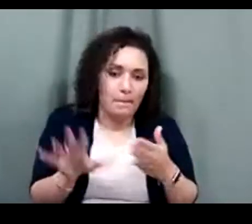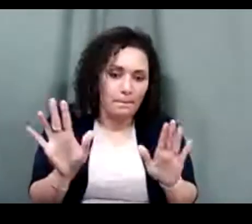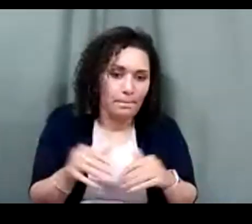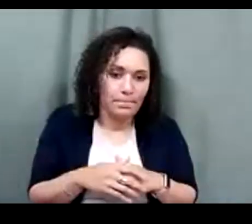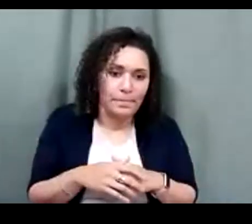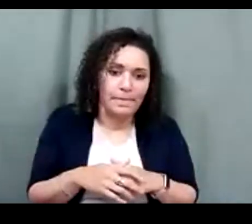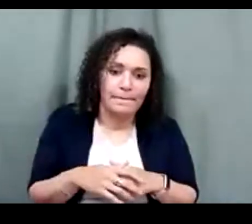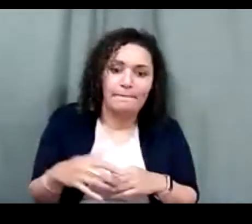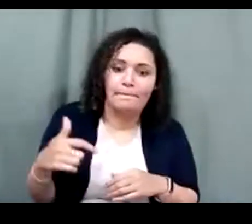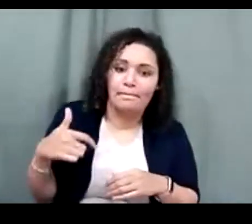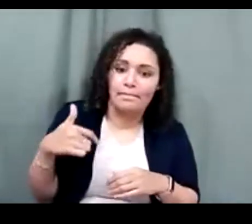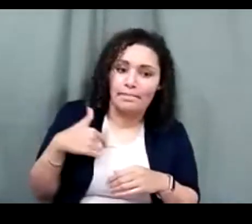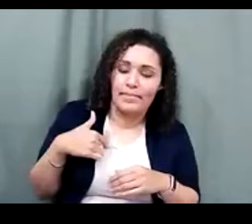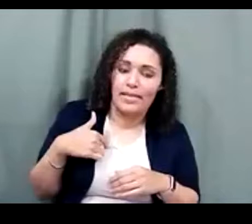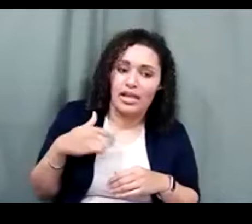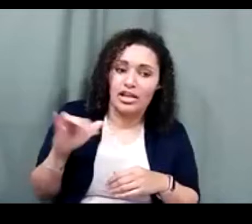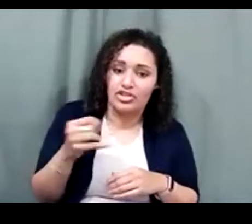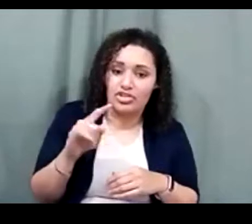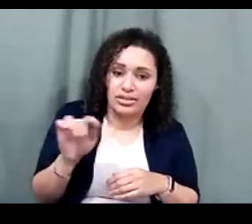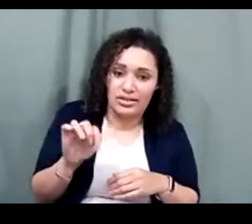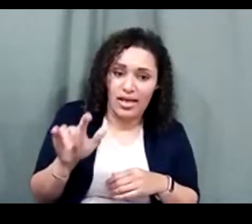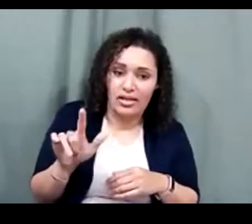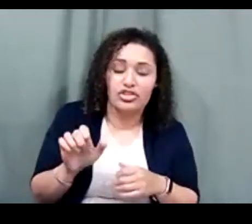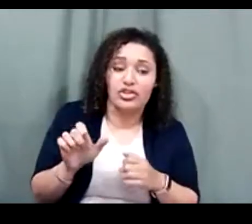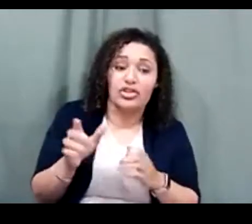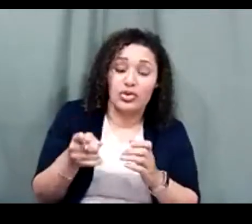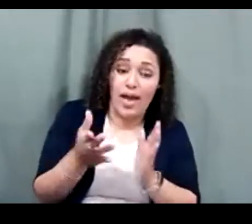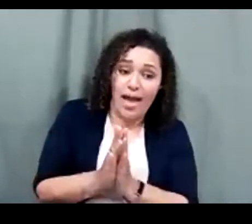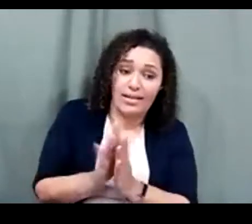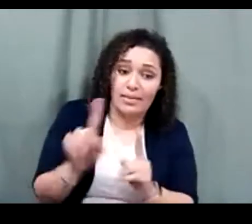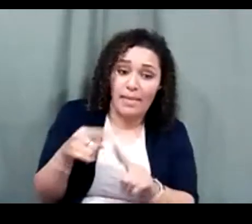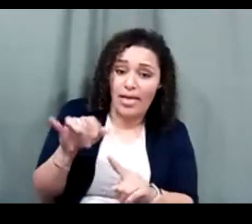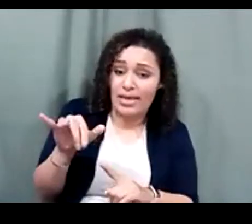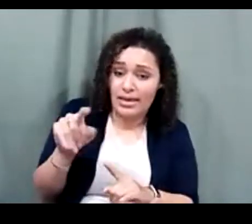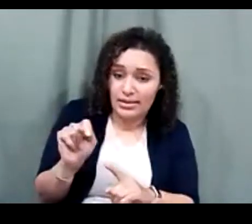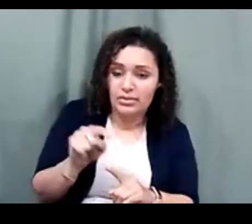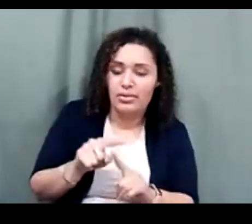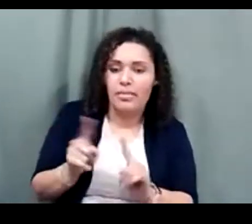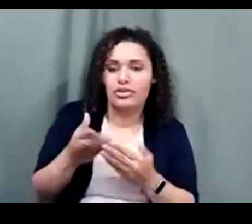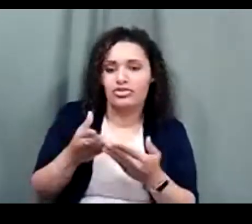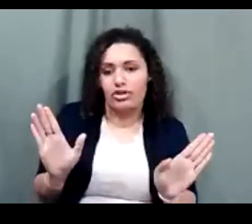And generally, Giselle, you had asked about the yeast, and generally we just use